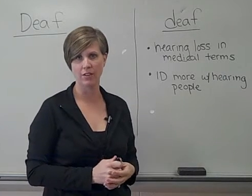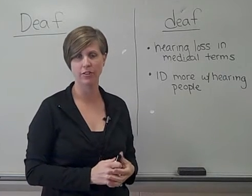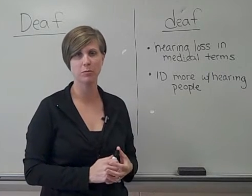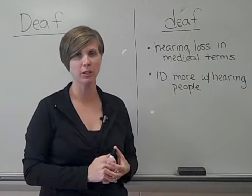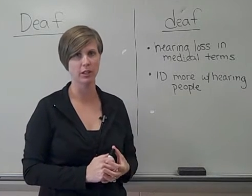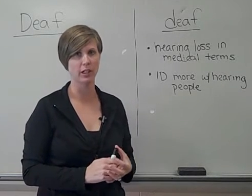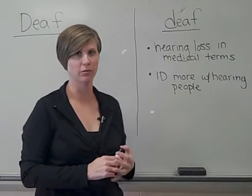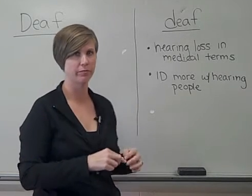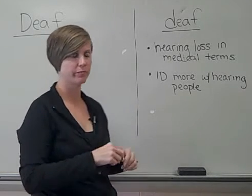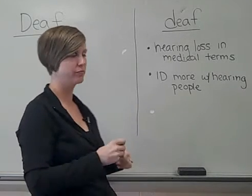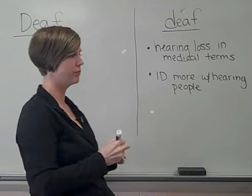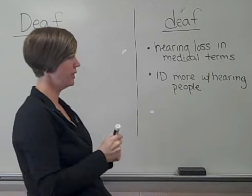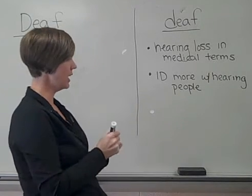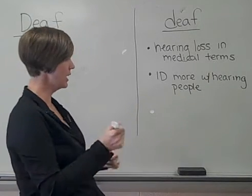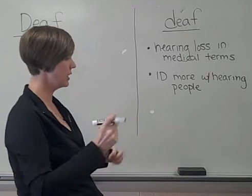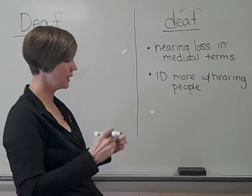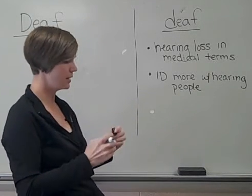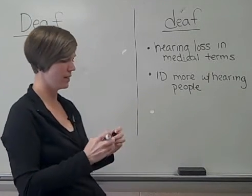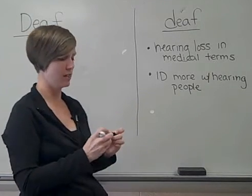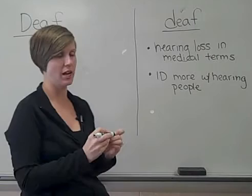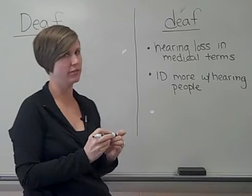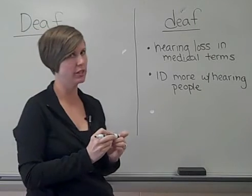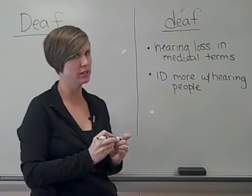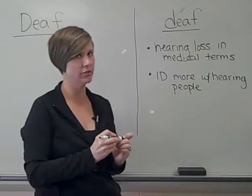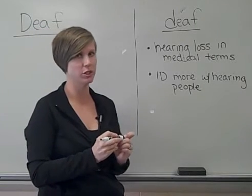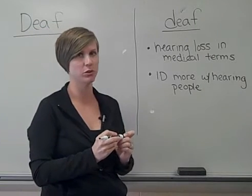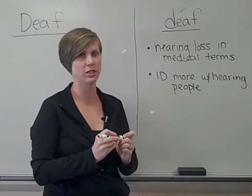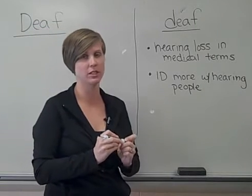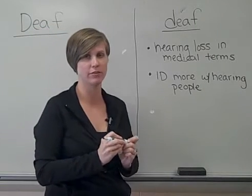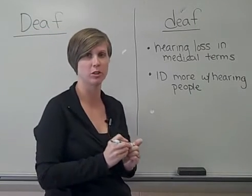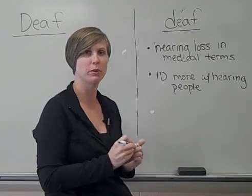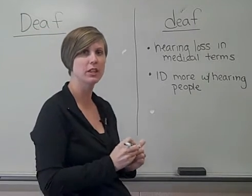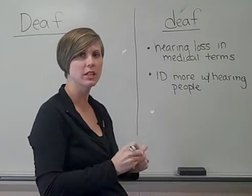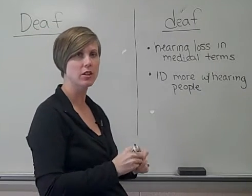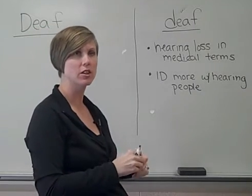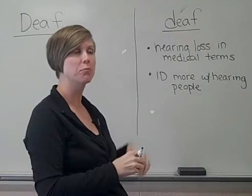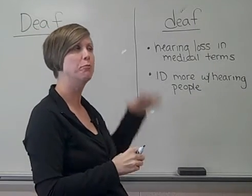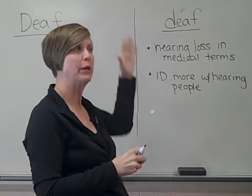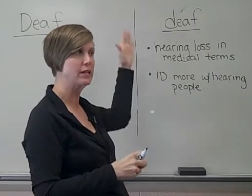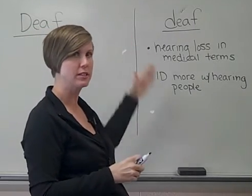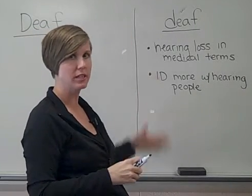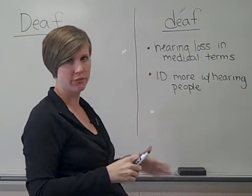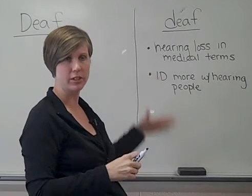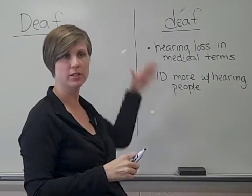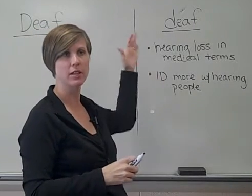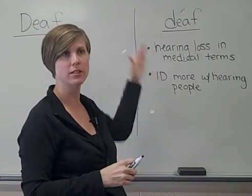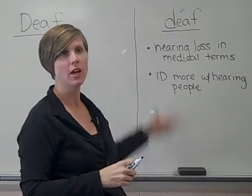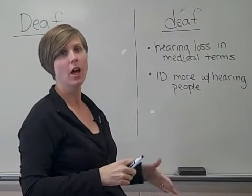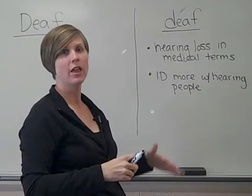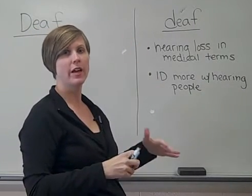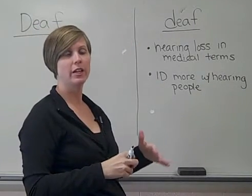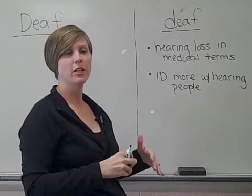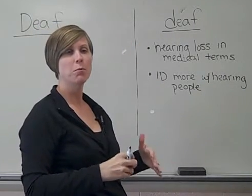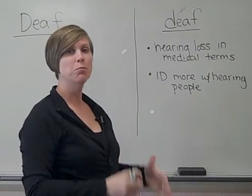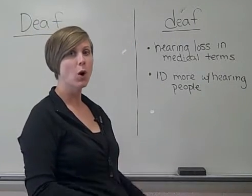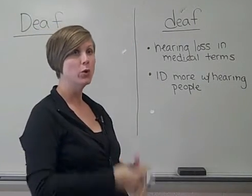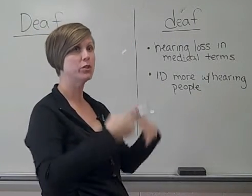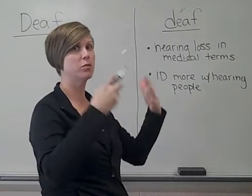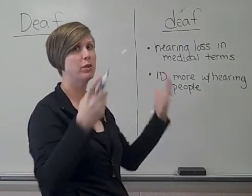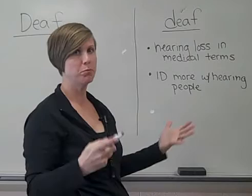deaf community. Like I said, every individual is different, but these are the biggest differences that most